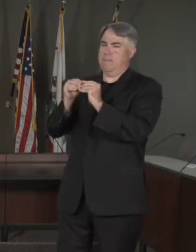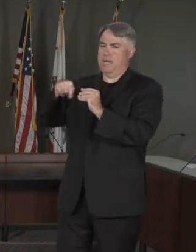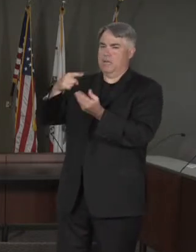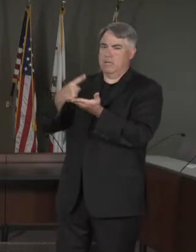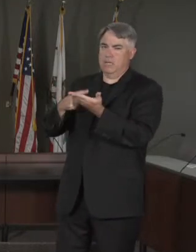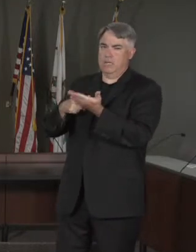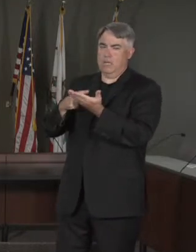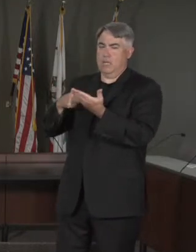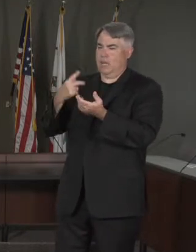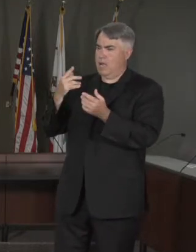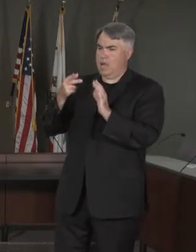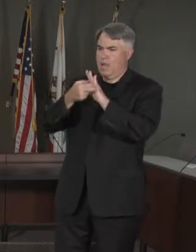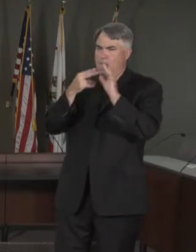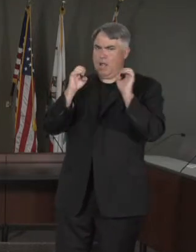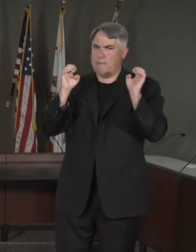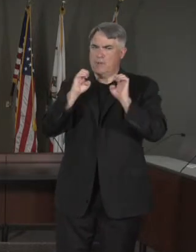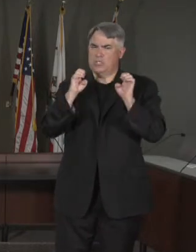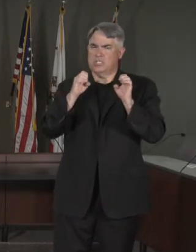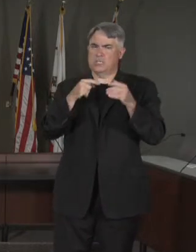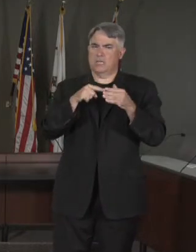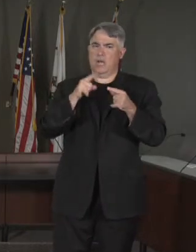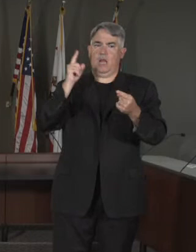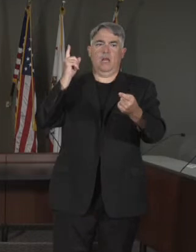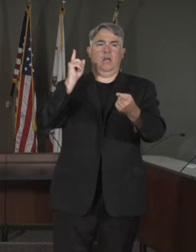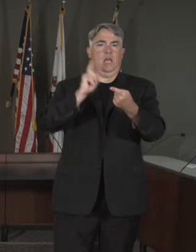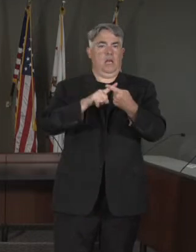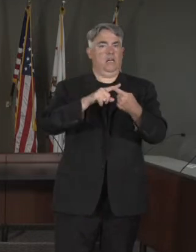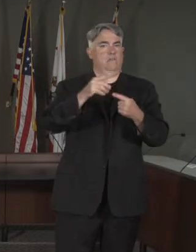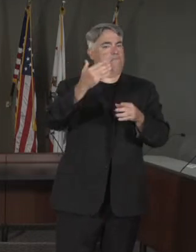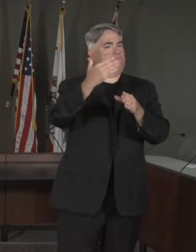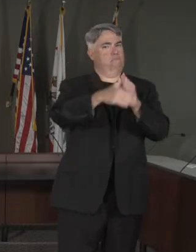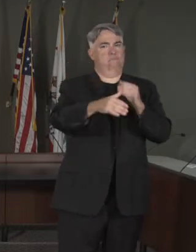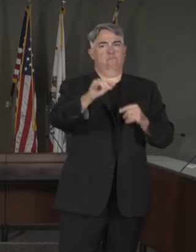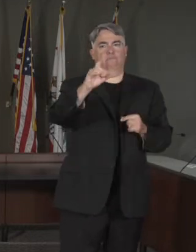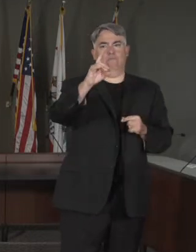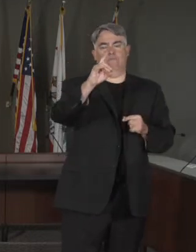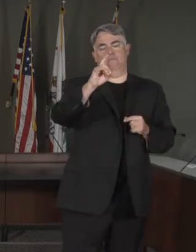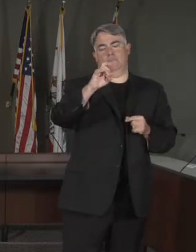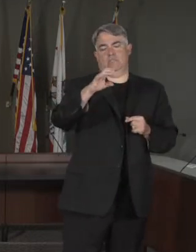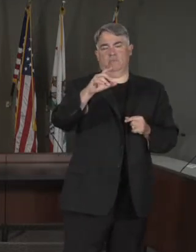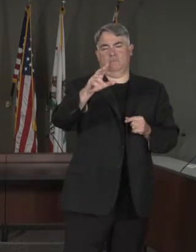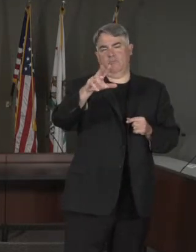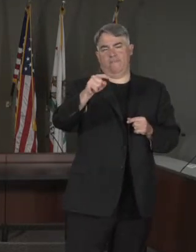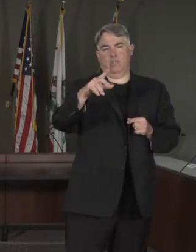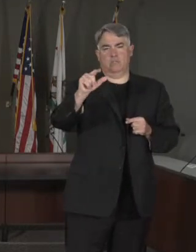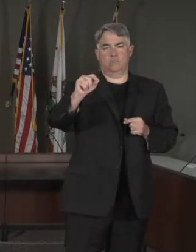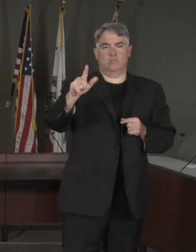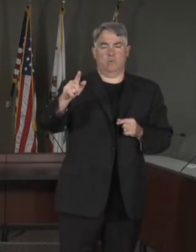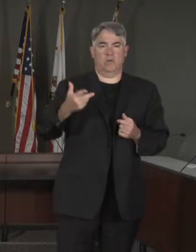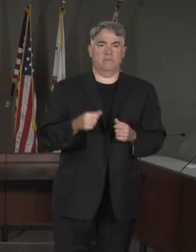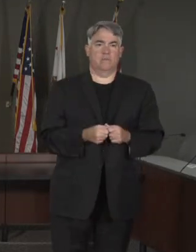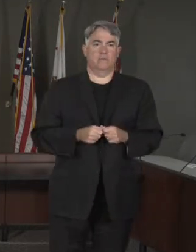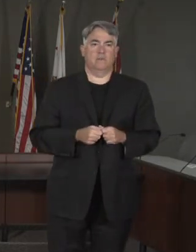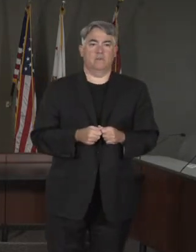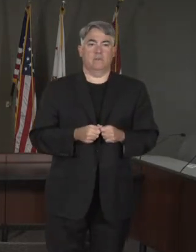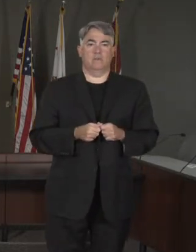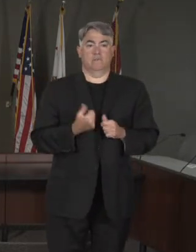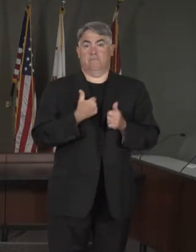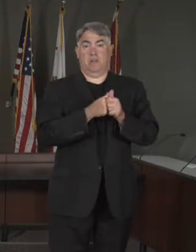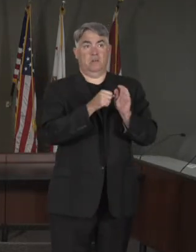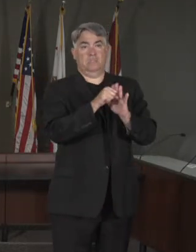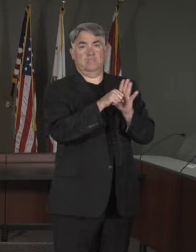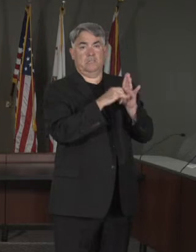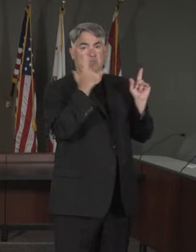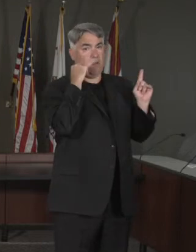the end of the year because the state still has an emergency and the federal government also still has a